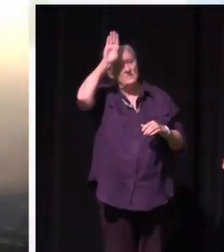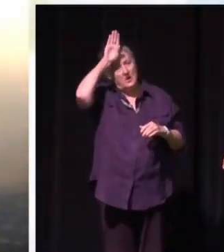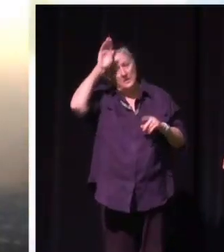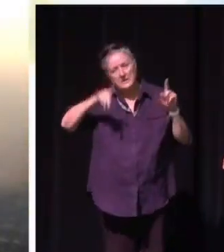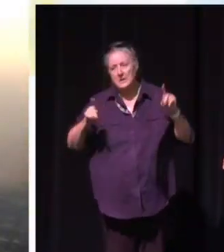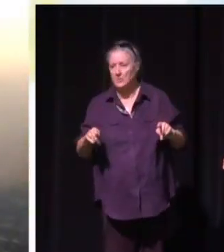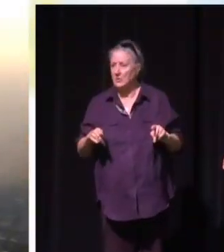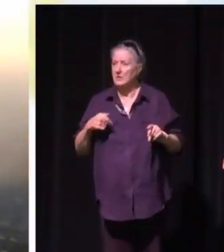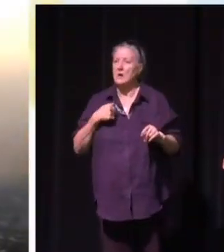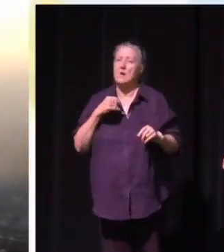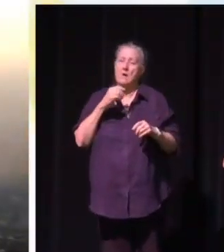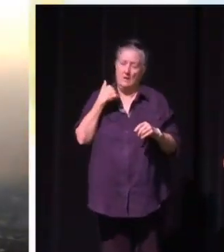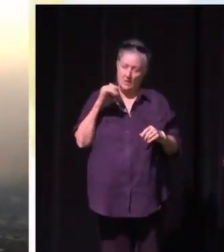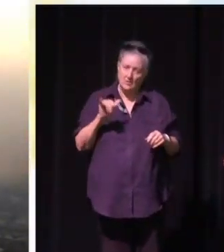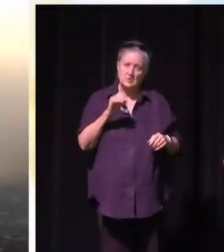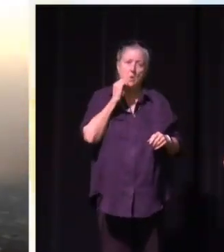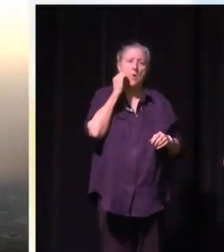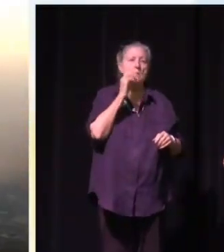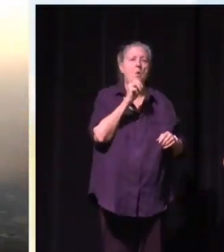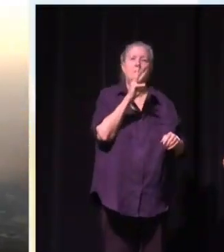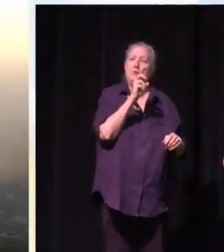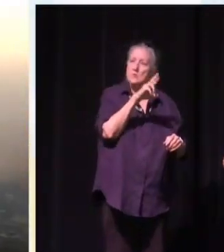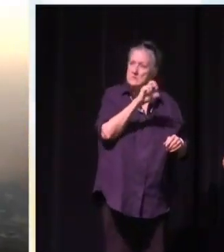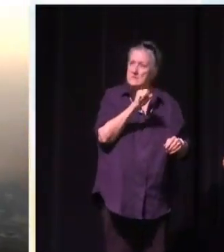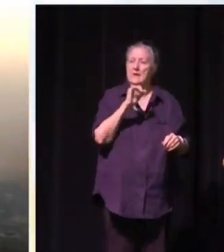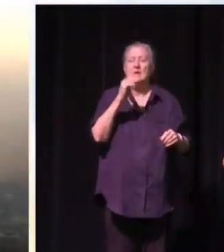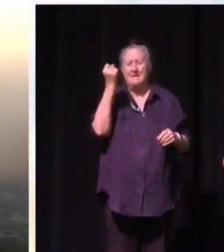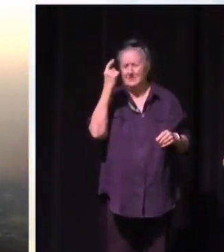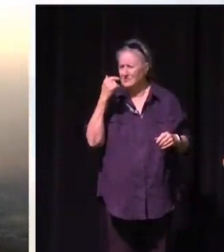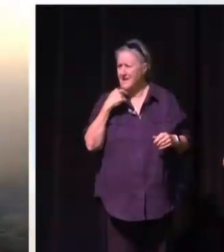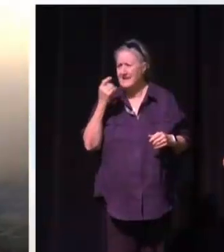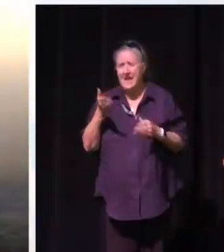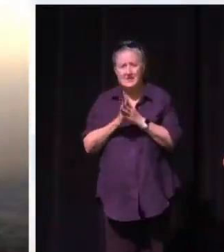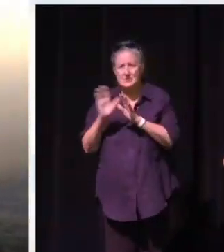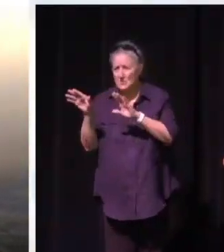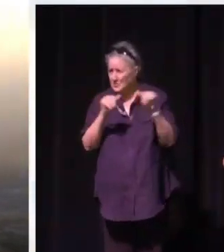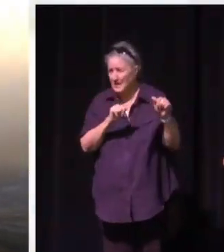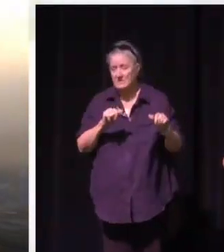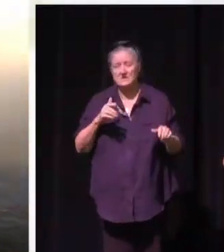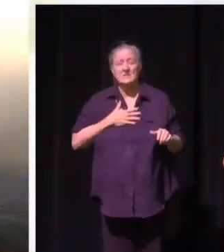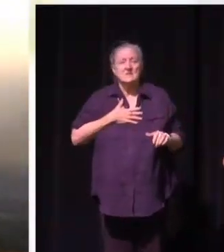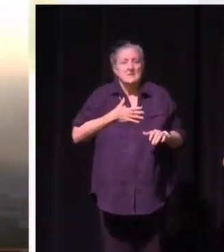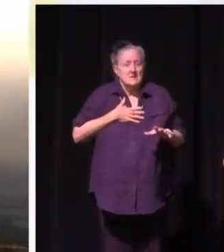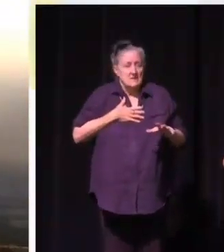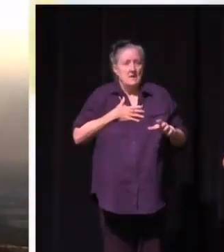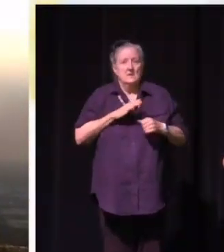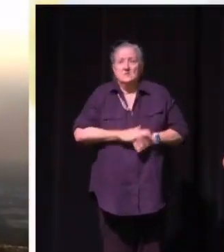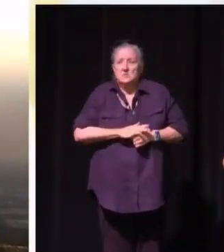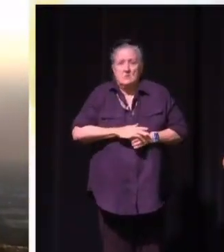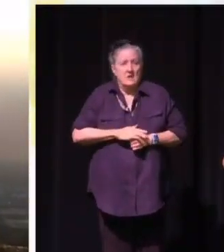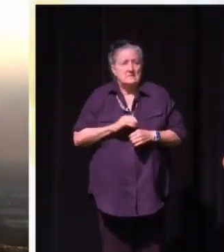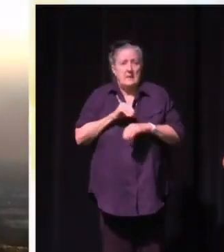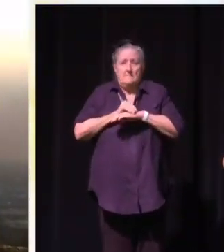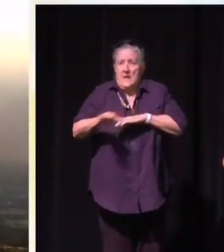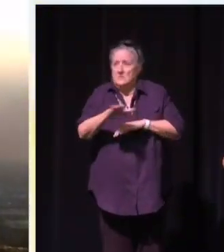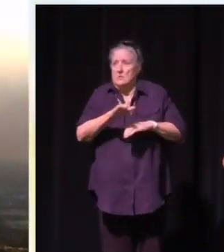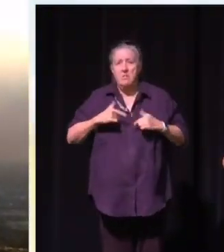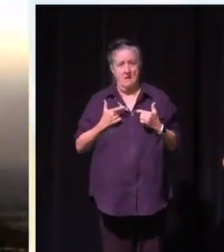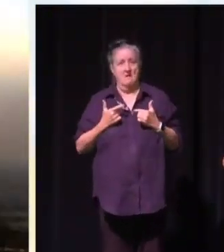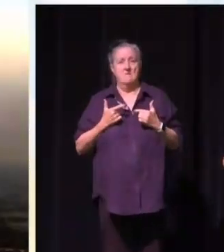as firefighters, we are homeowners. And we understand when we ask you to leave your home, it creates a significant impact on your